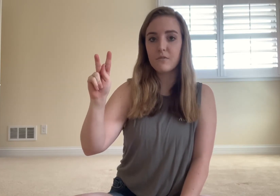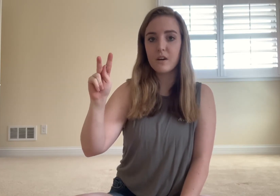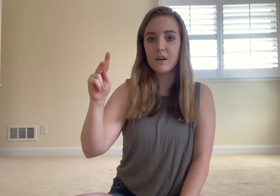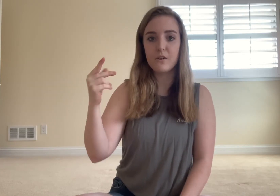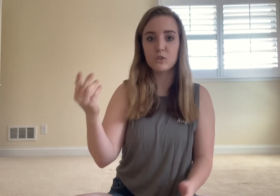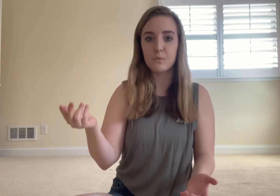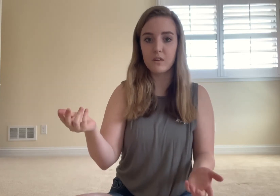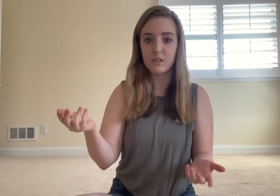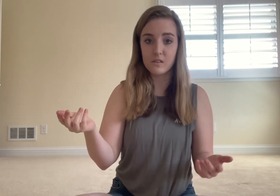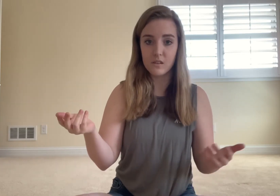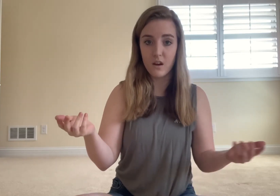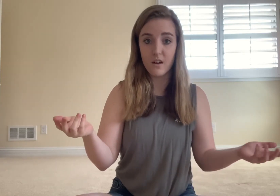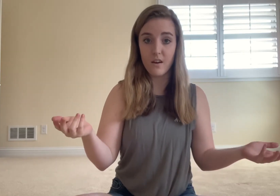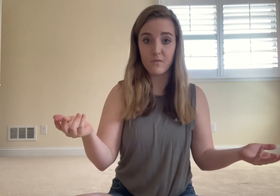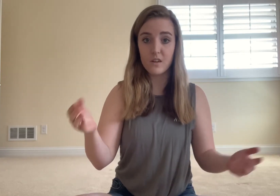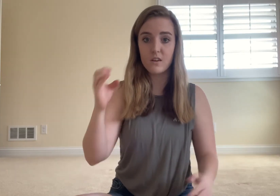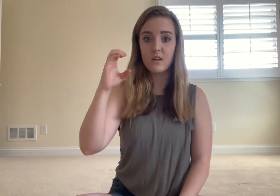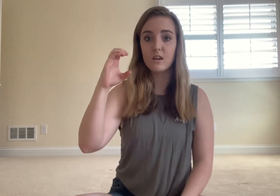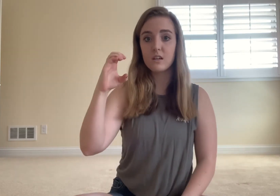Cafe, you're spelling C-A-F-E,